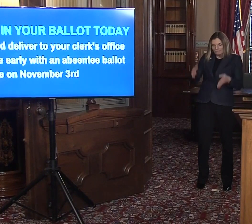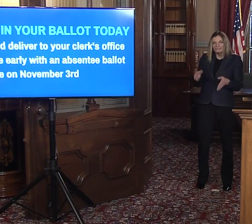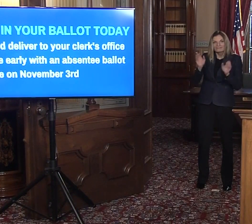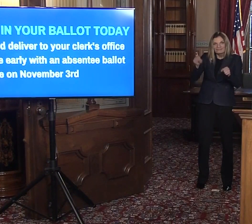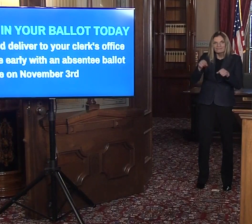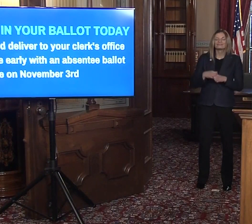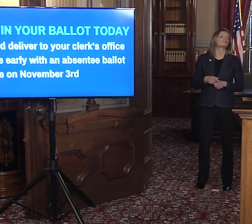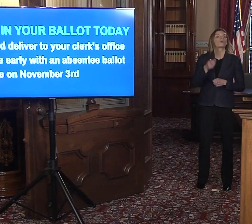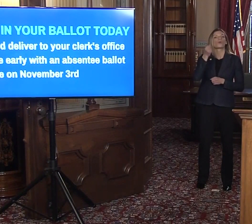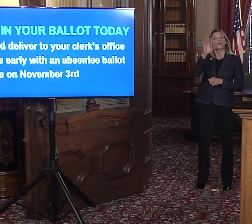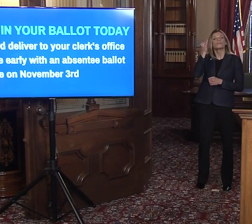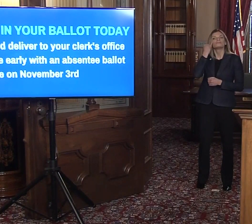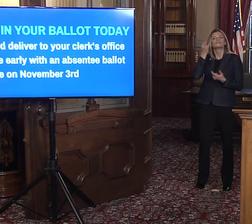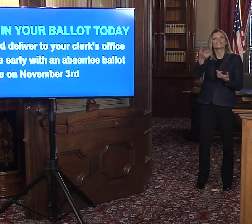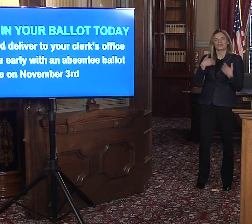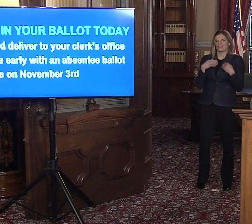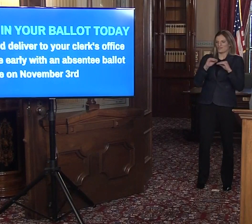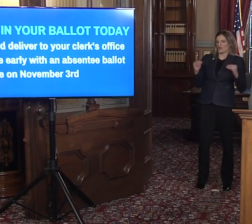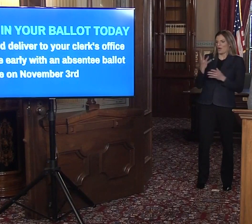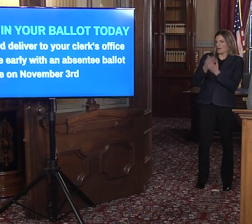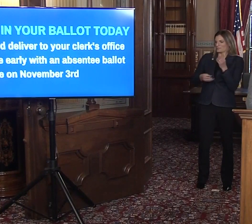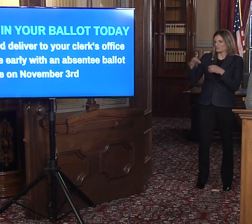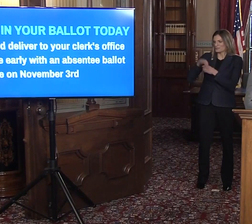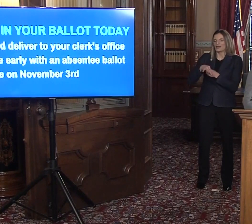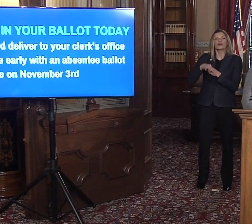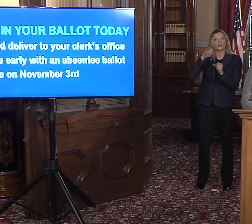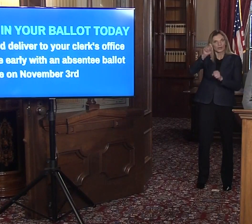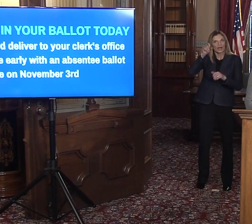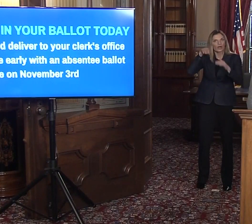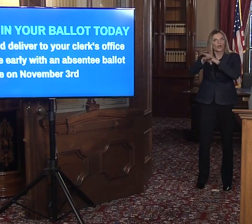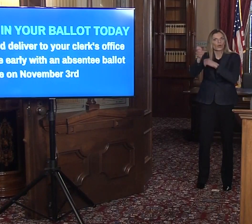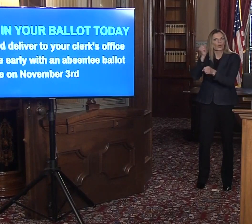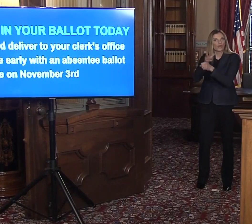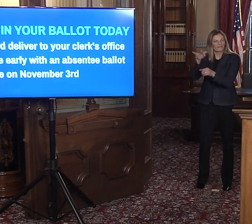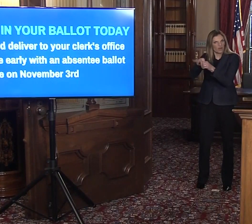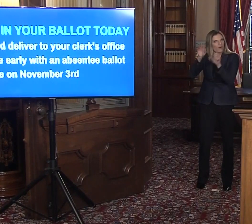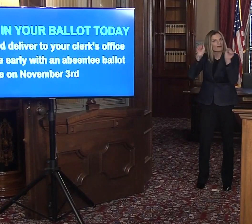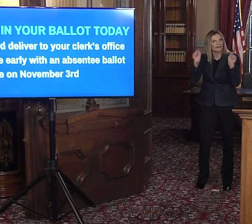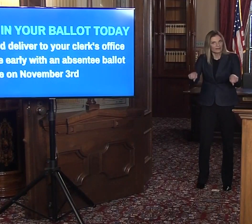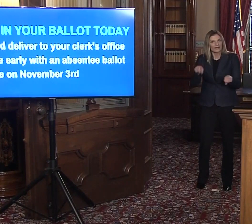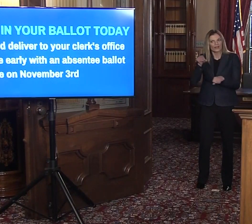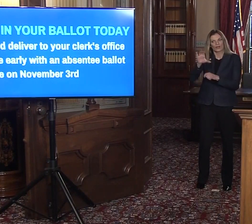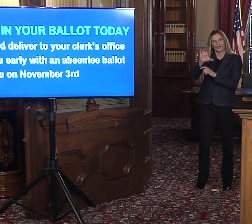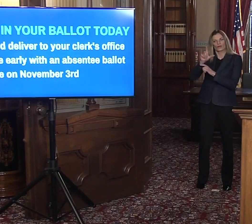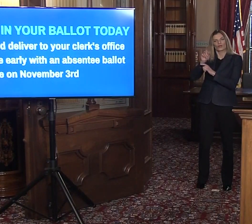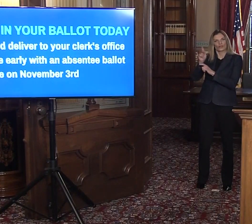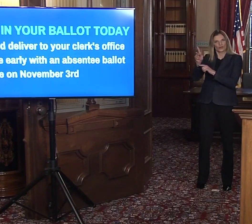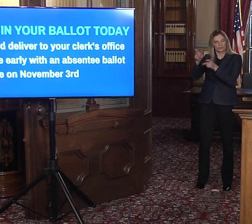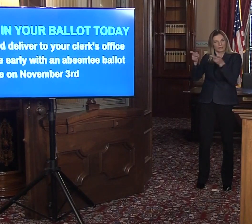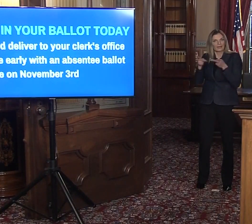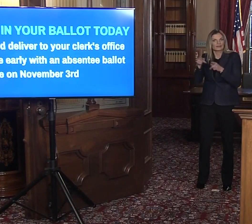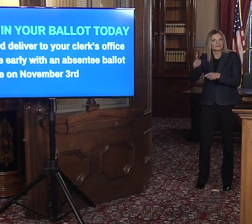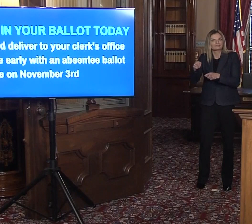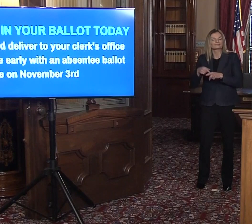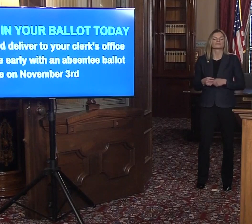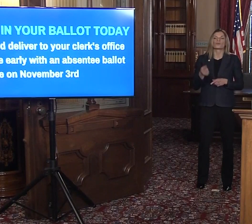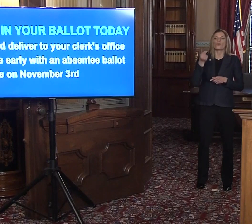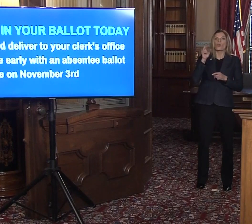local clerk's office or at a satellite office, or vote at your polling place on Election Day, November